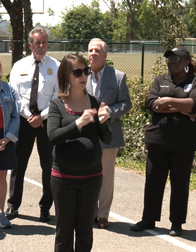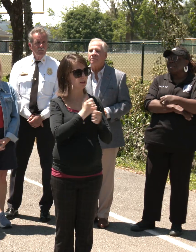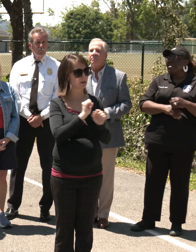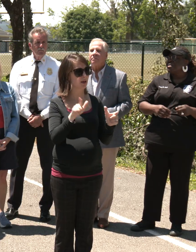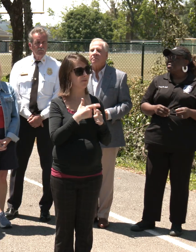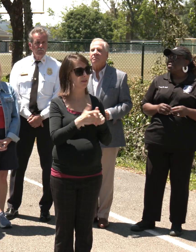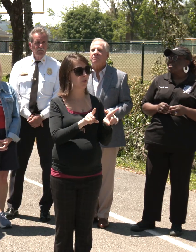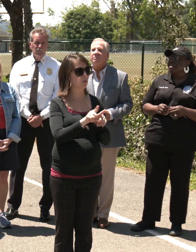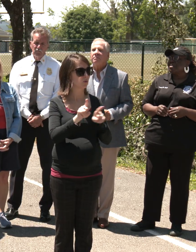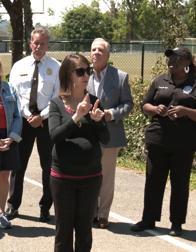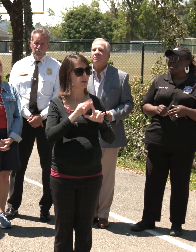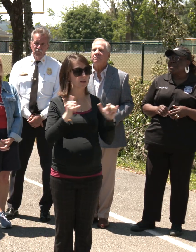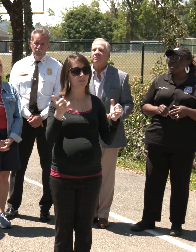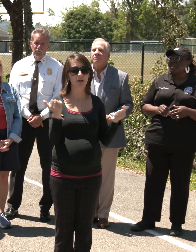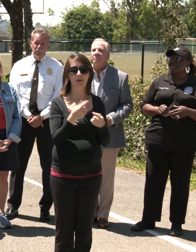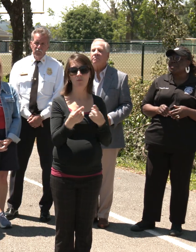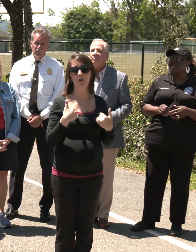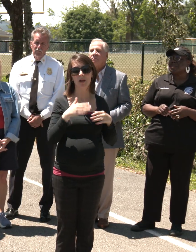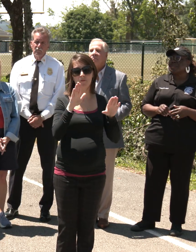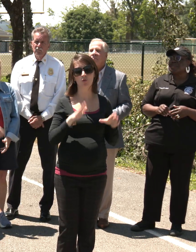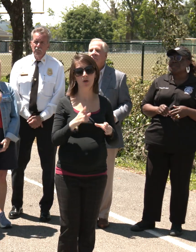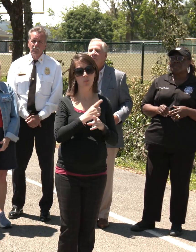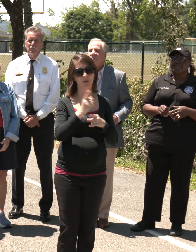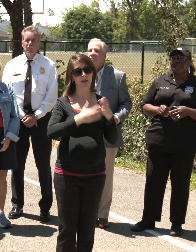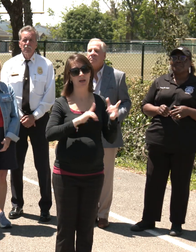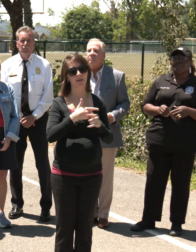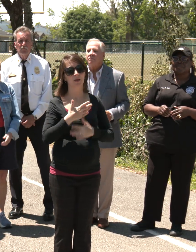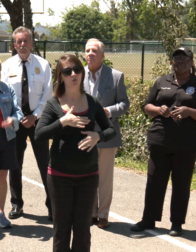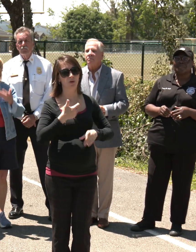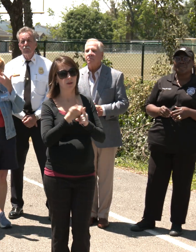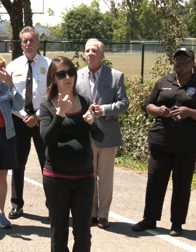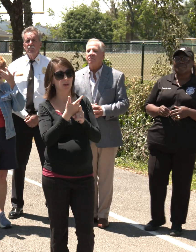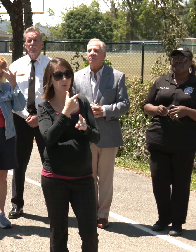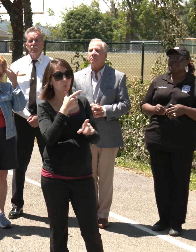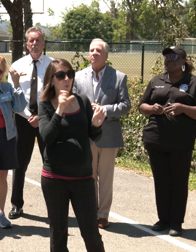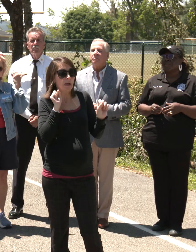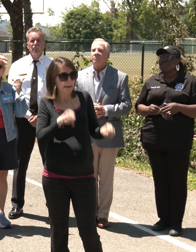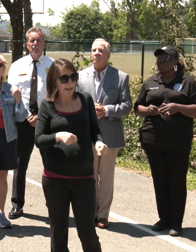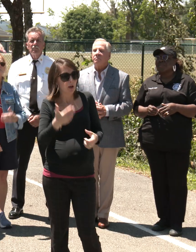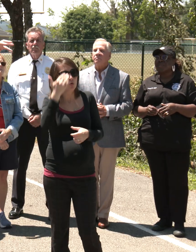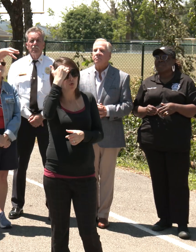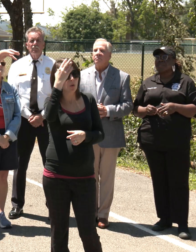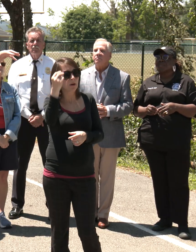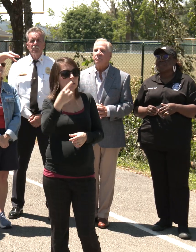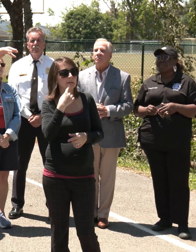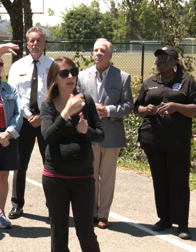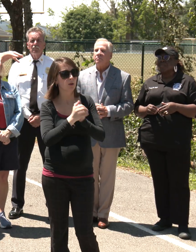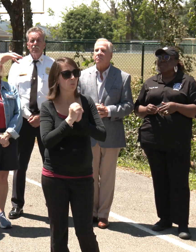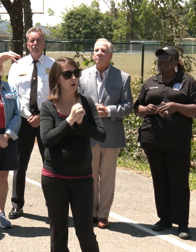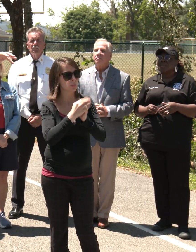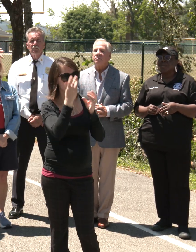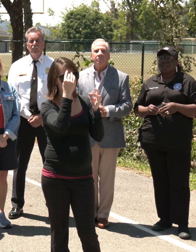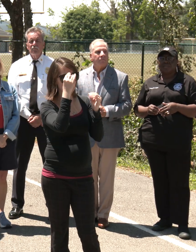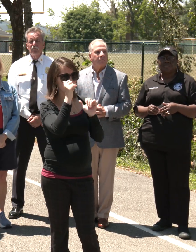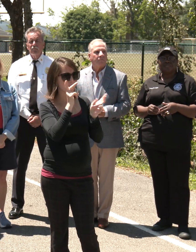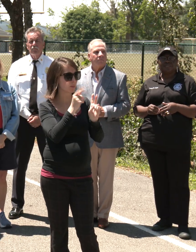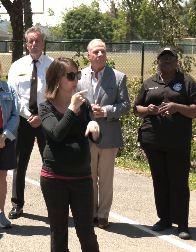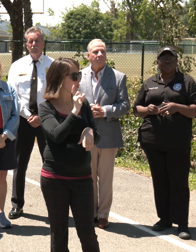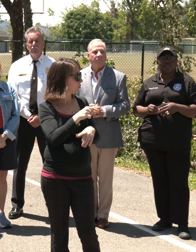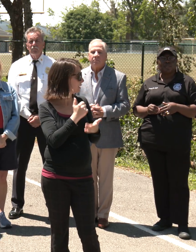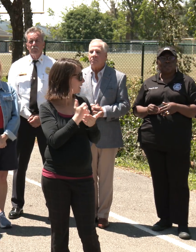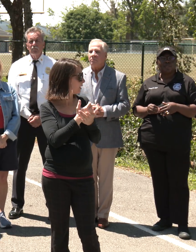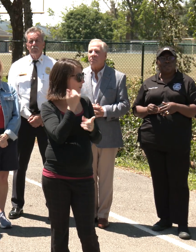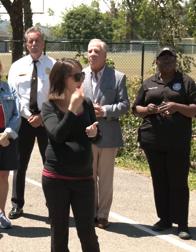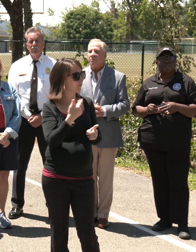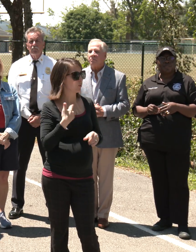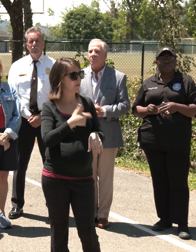same time, everybody have a great weekend and enjoy themselves who can, knowing and saying prayers and thinking of the people that need help. And if you do have time